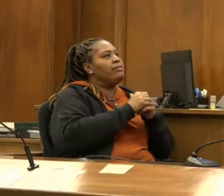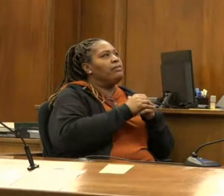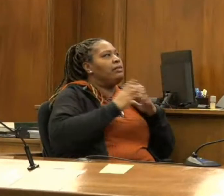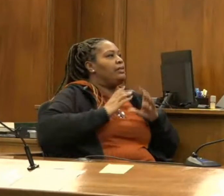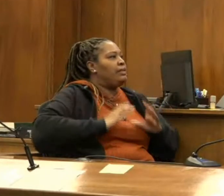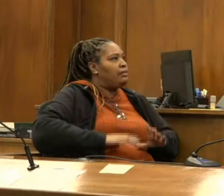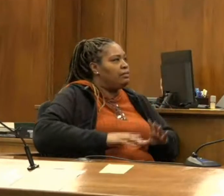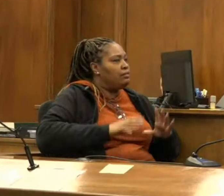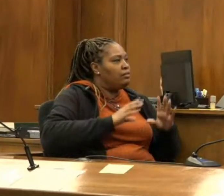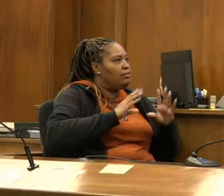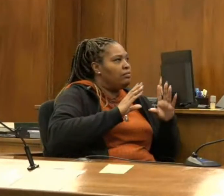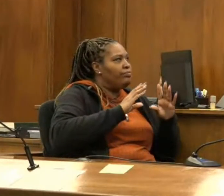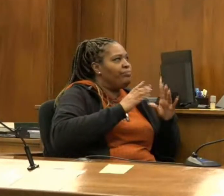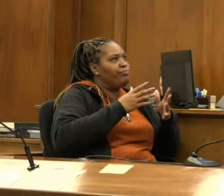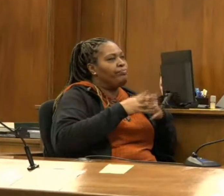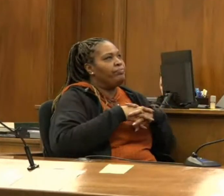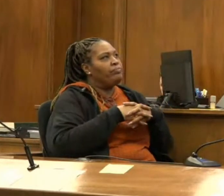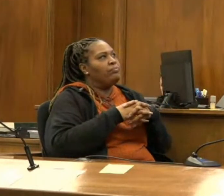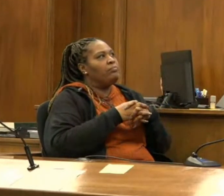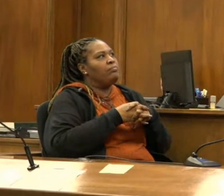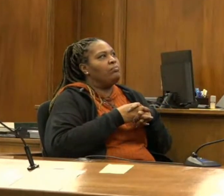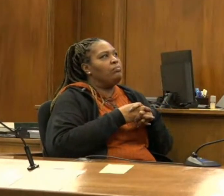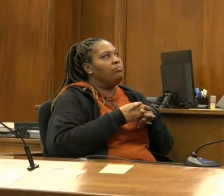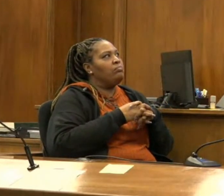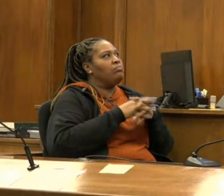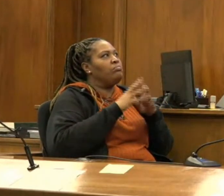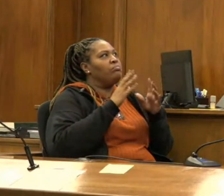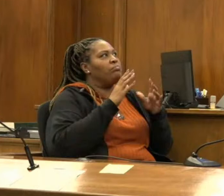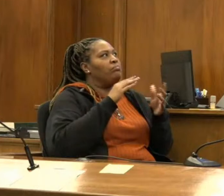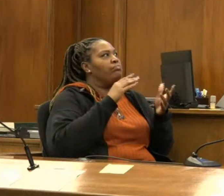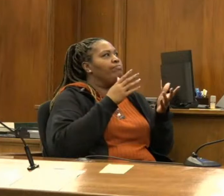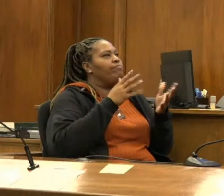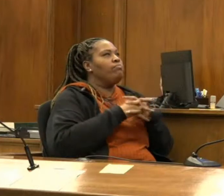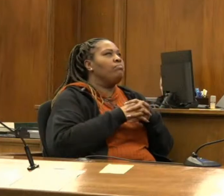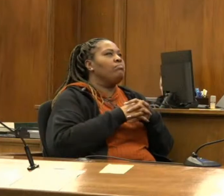Like doctor's appointments.